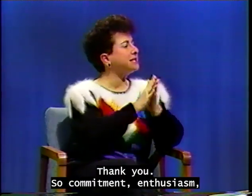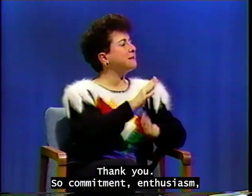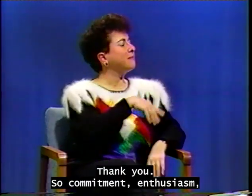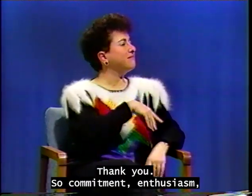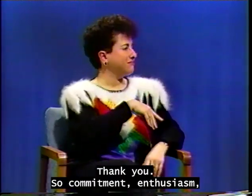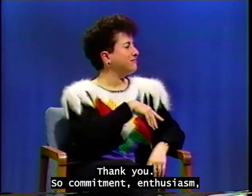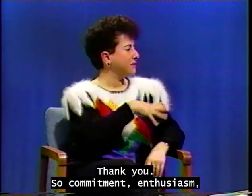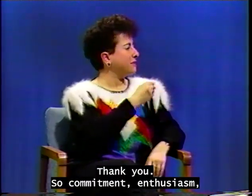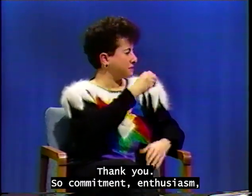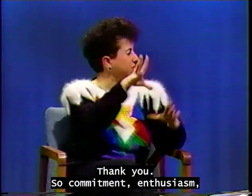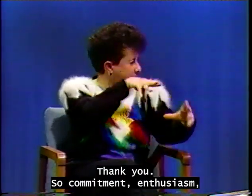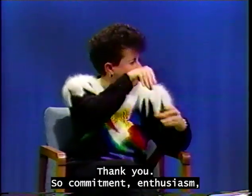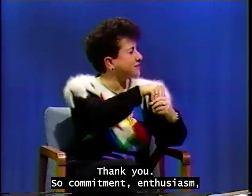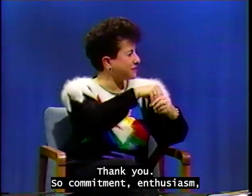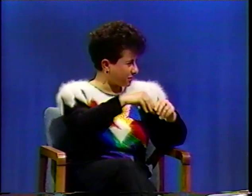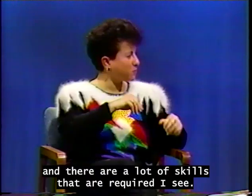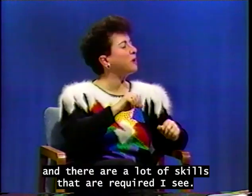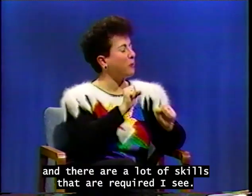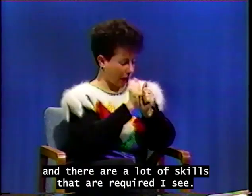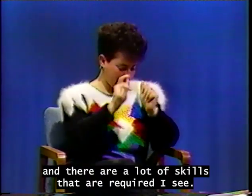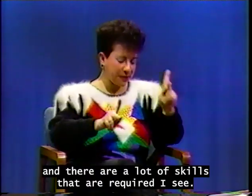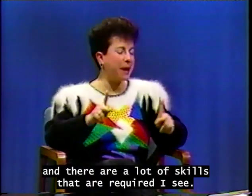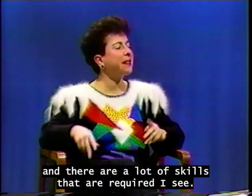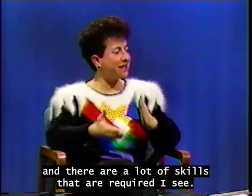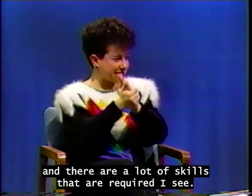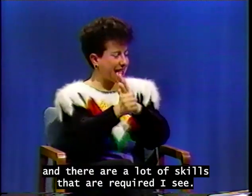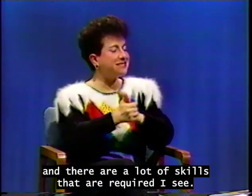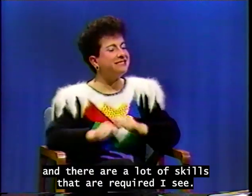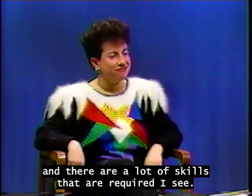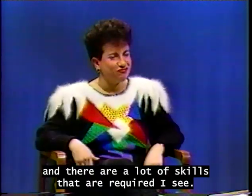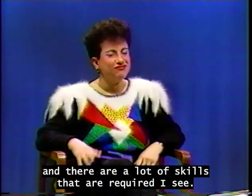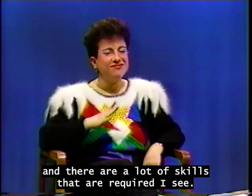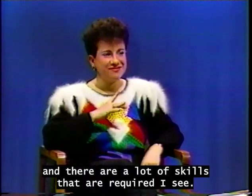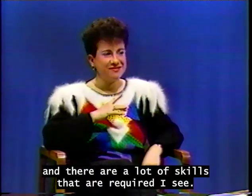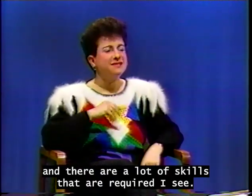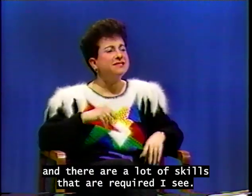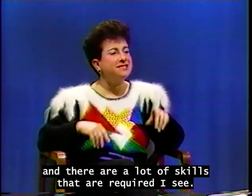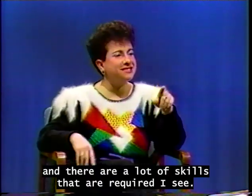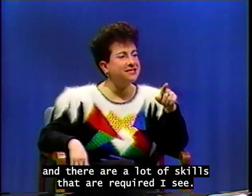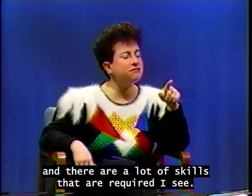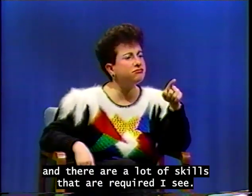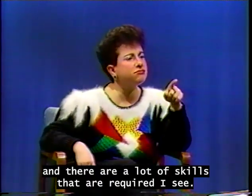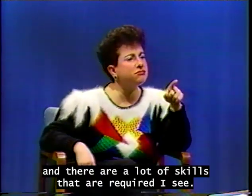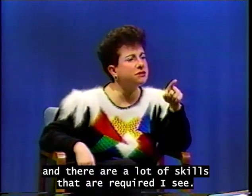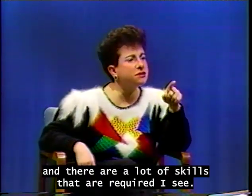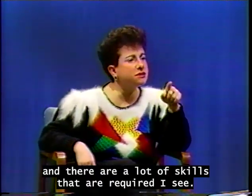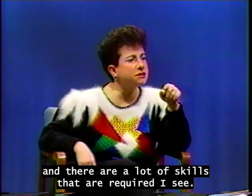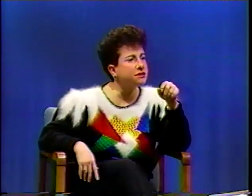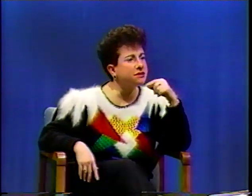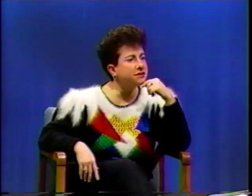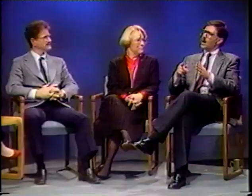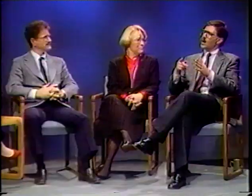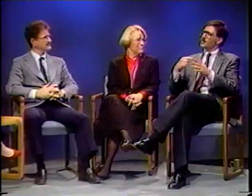commitment, enthusiasm, and there are a lot of skills that are required, I see.